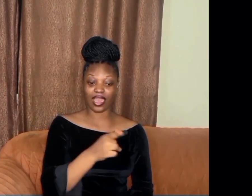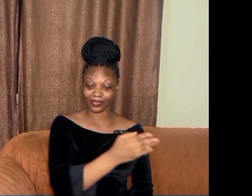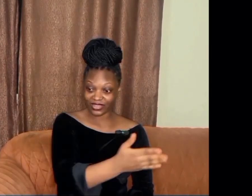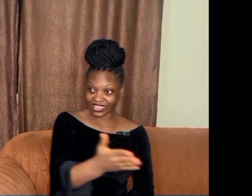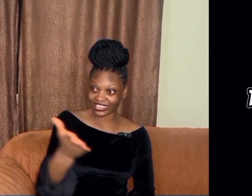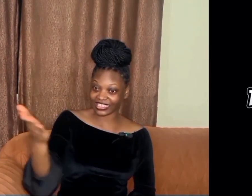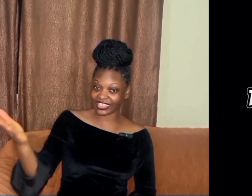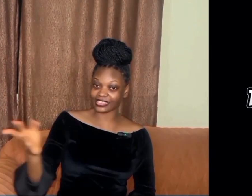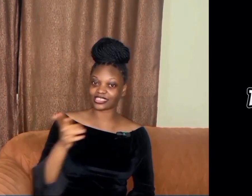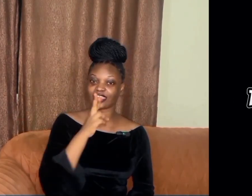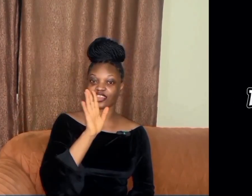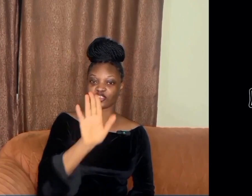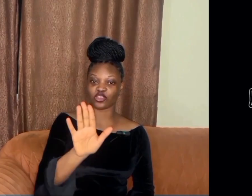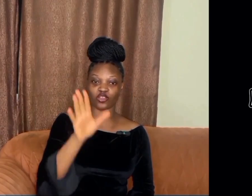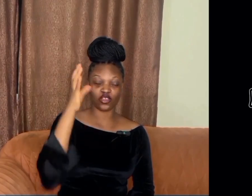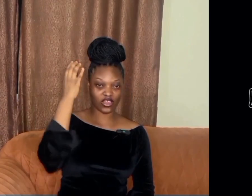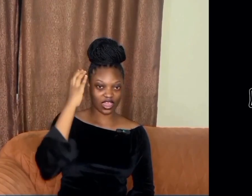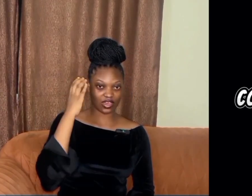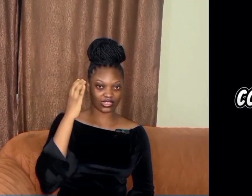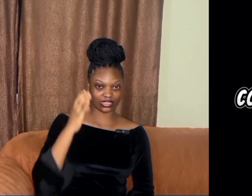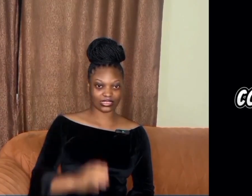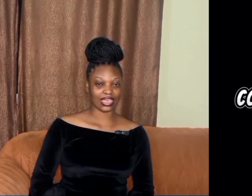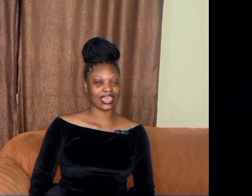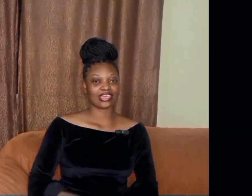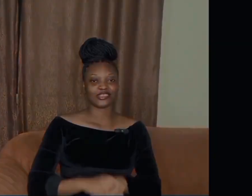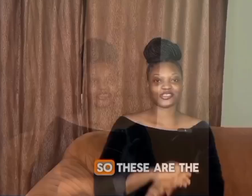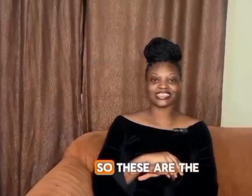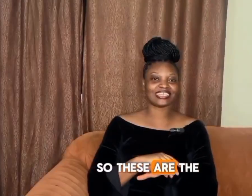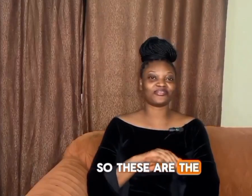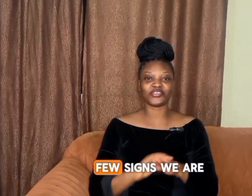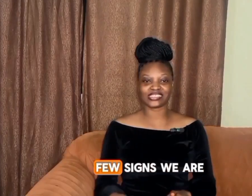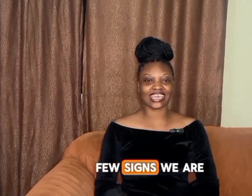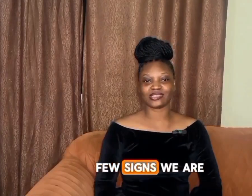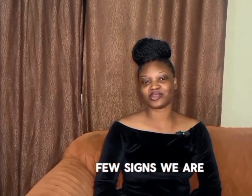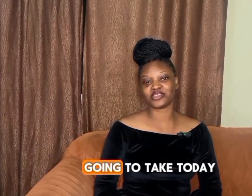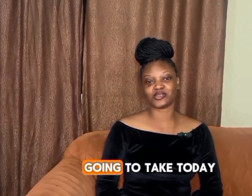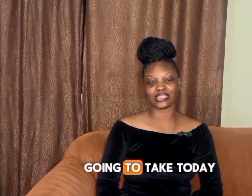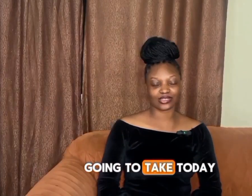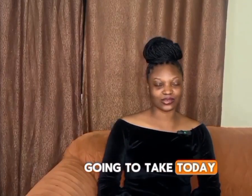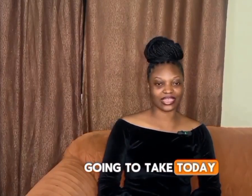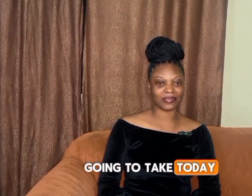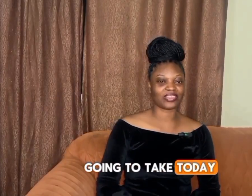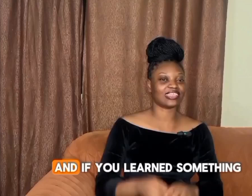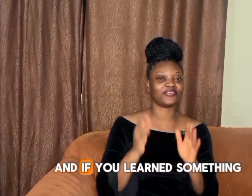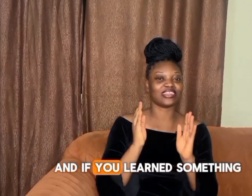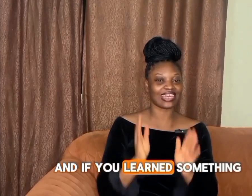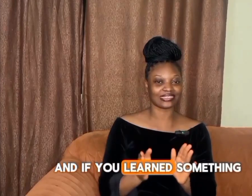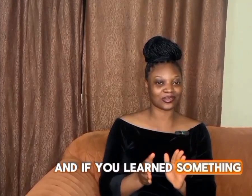Are these your cousins? So these are the few signs we are going to take today. And if you learned